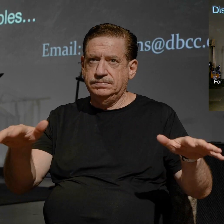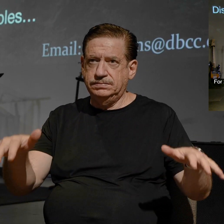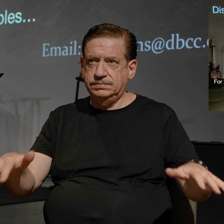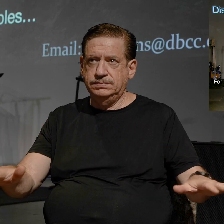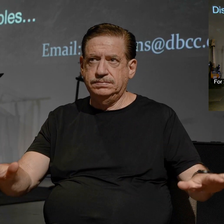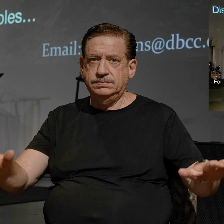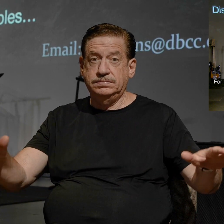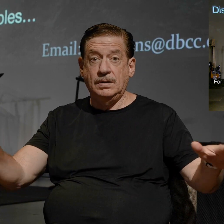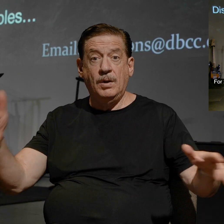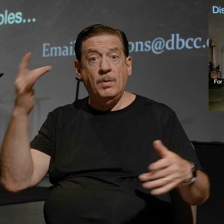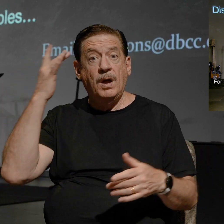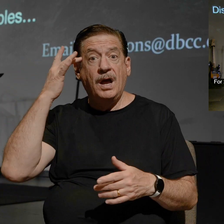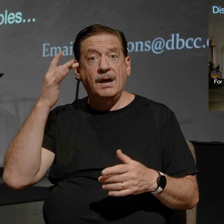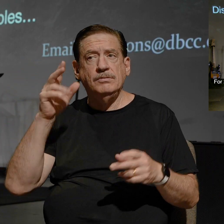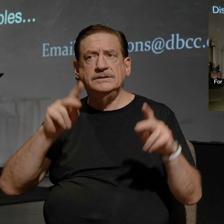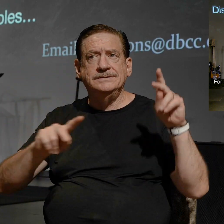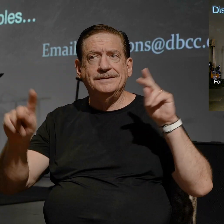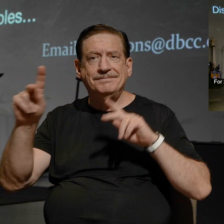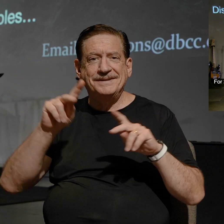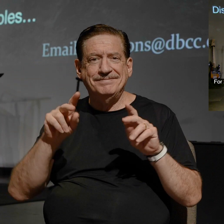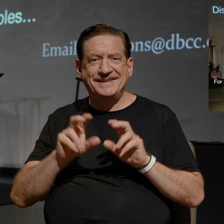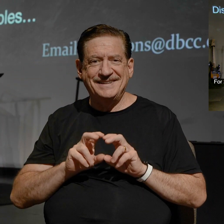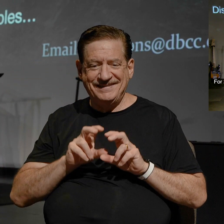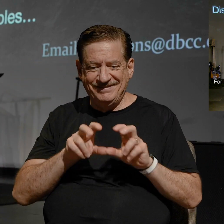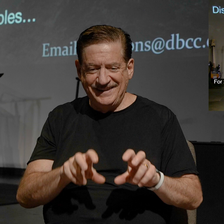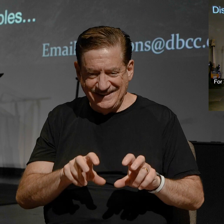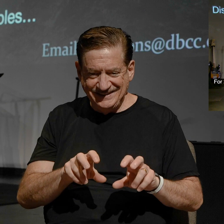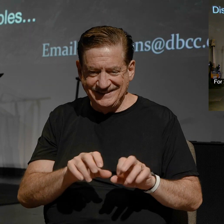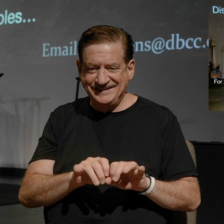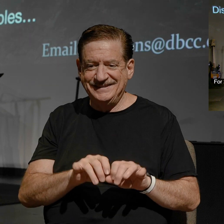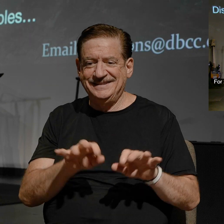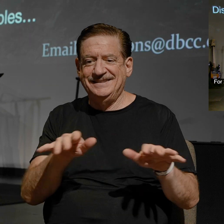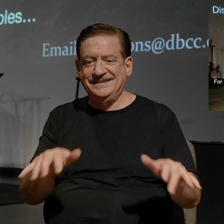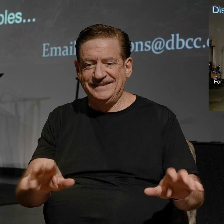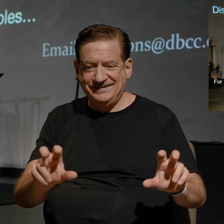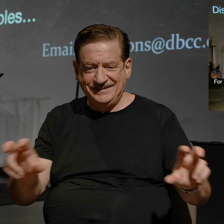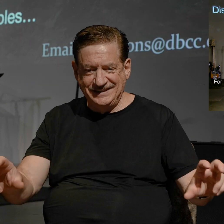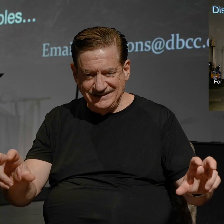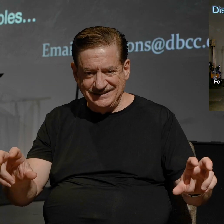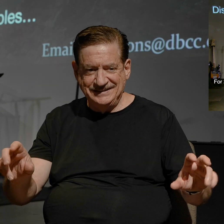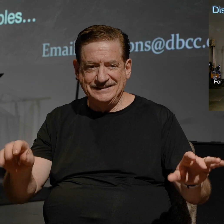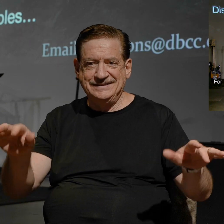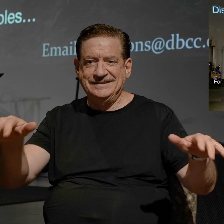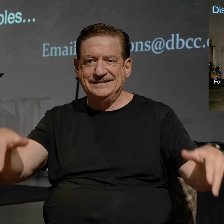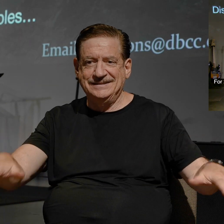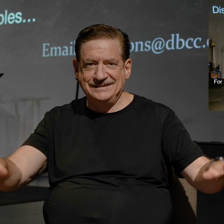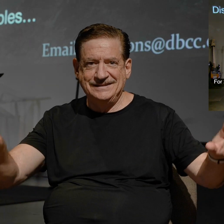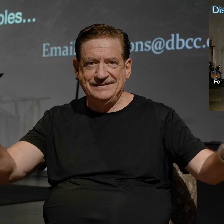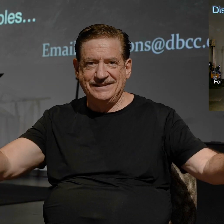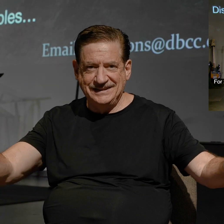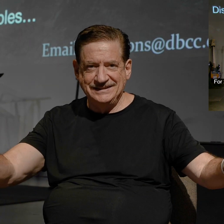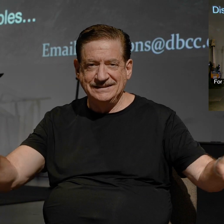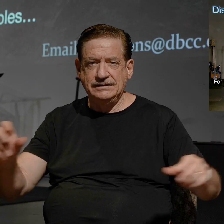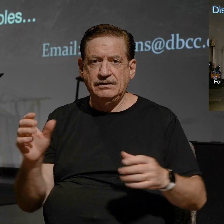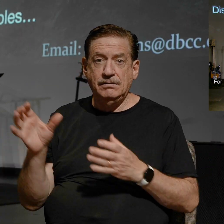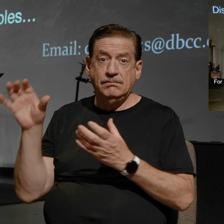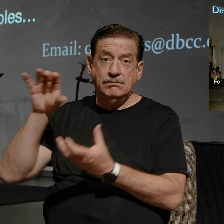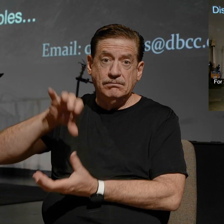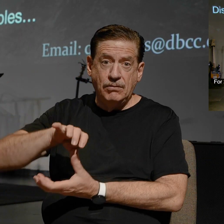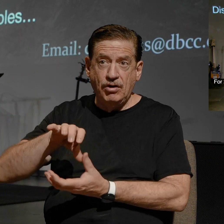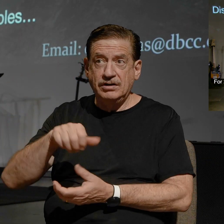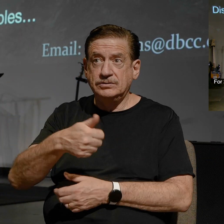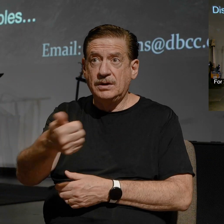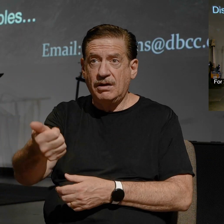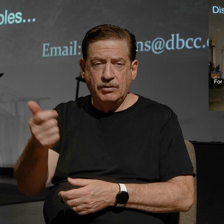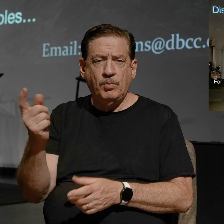Because people have invested in people. And they've poured into others what's been poured into them.